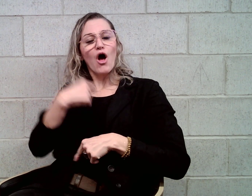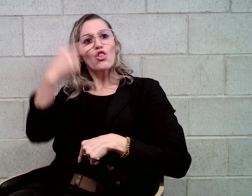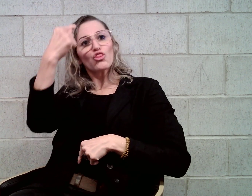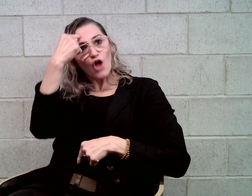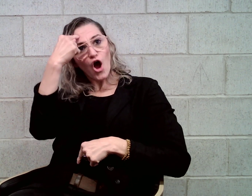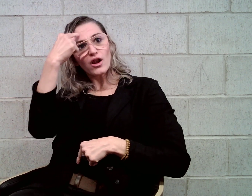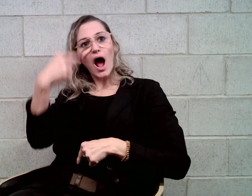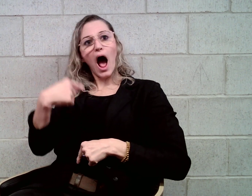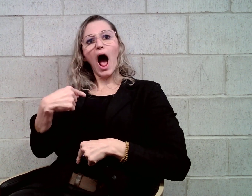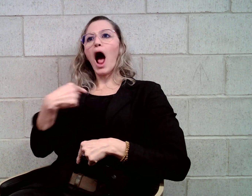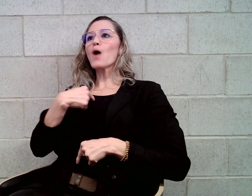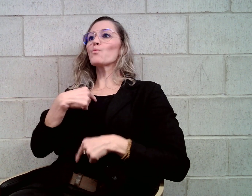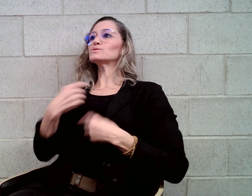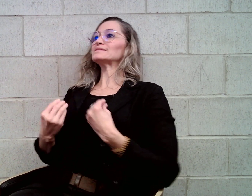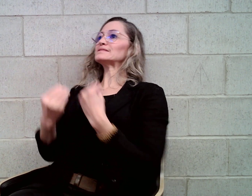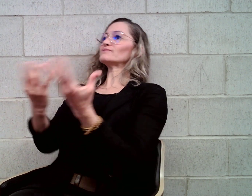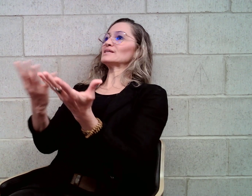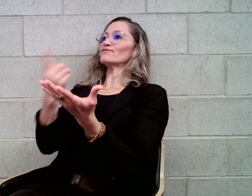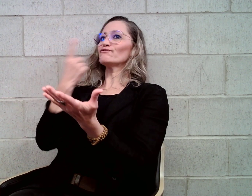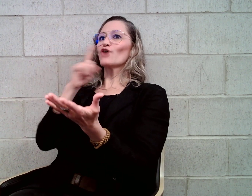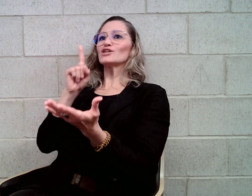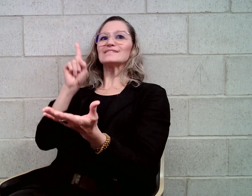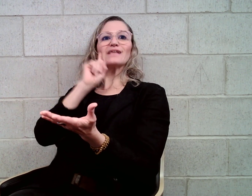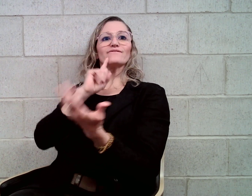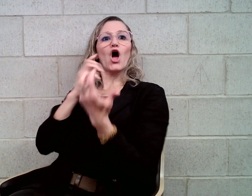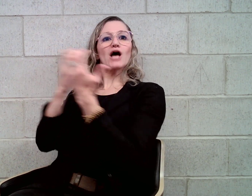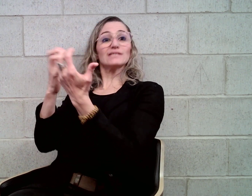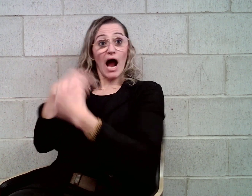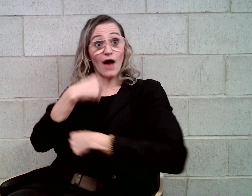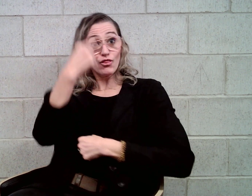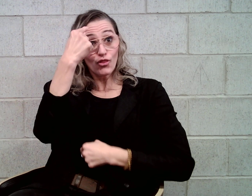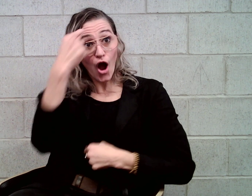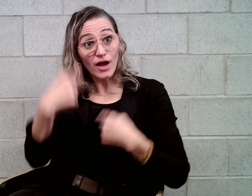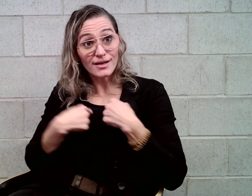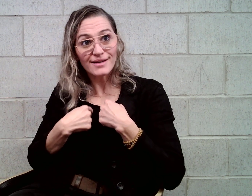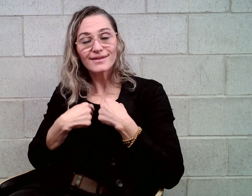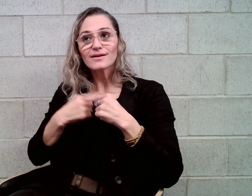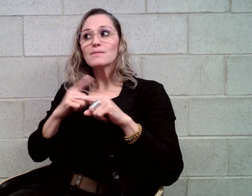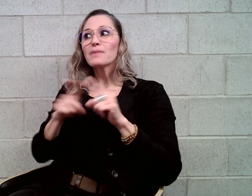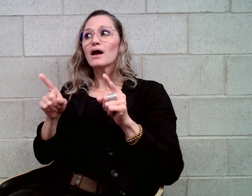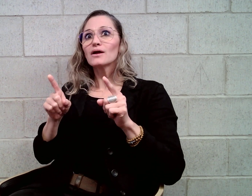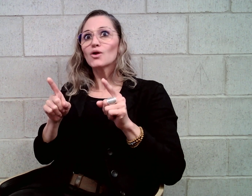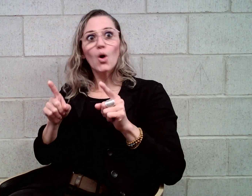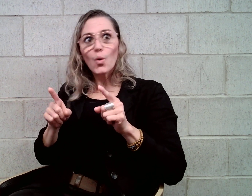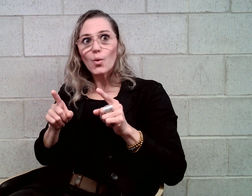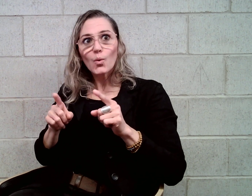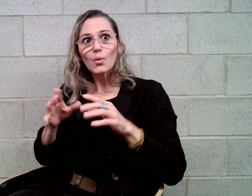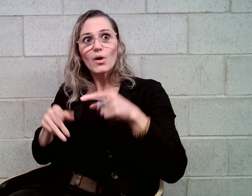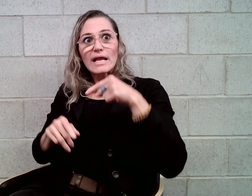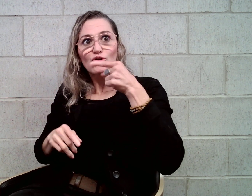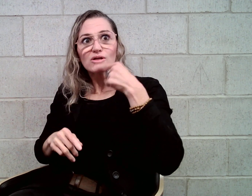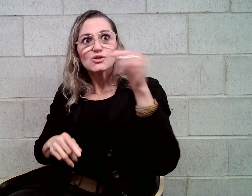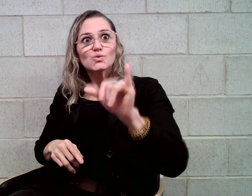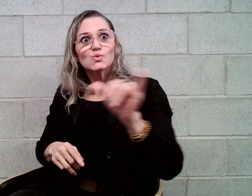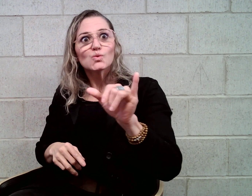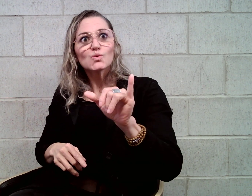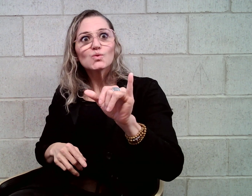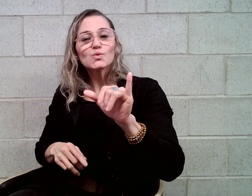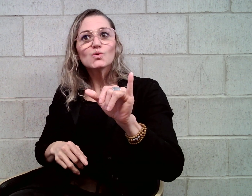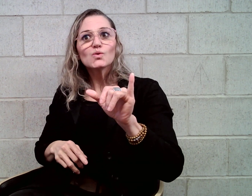Prince Hamlet, I thought that I was really paying attention to the deaf audience, that it was a deaf audience